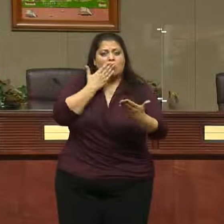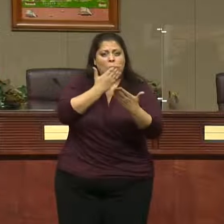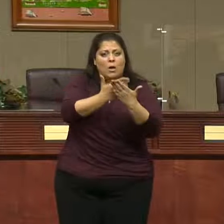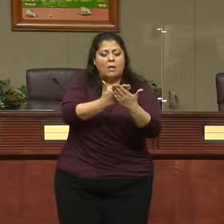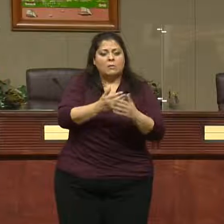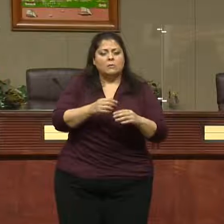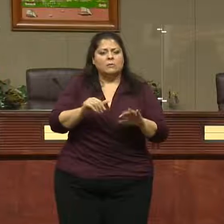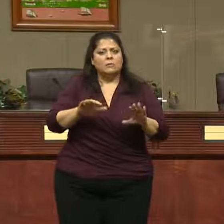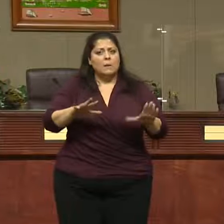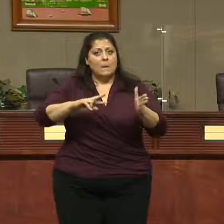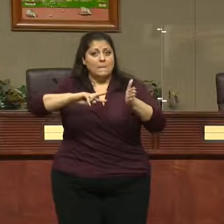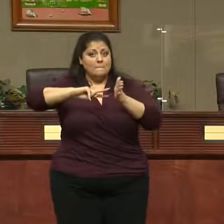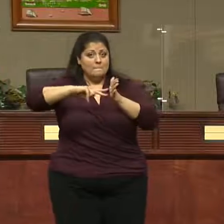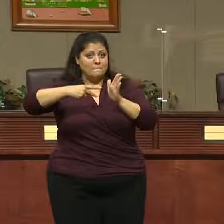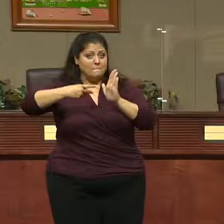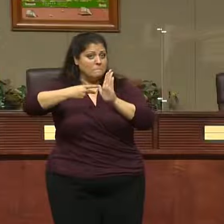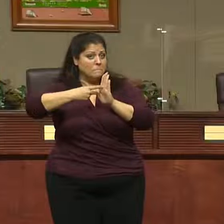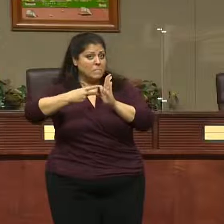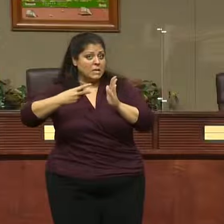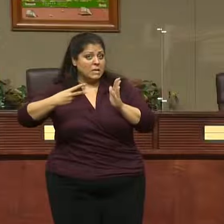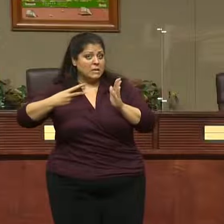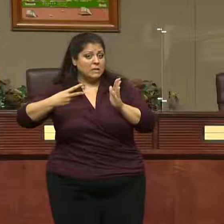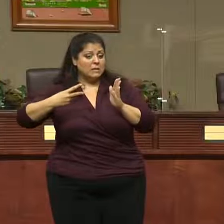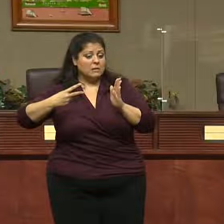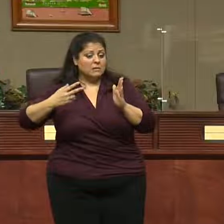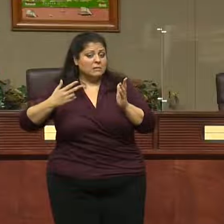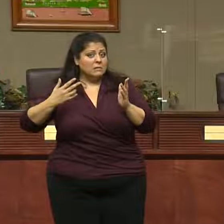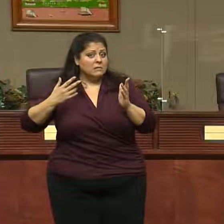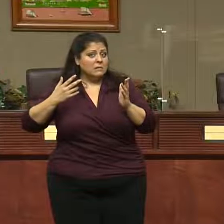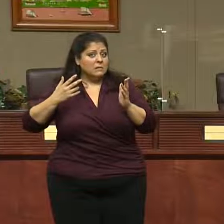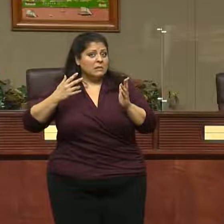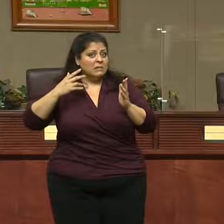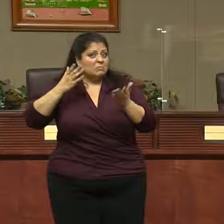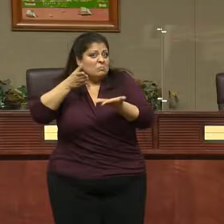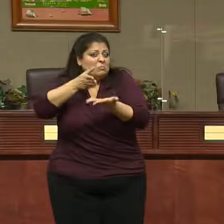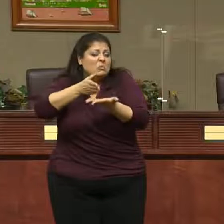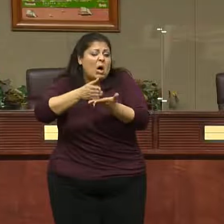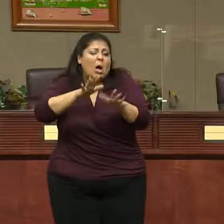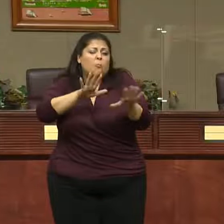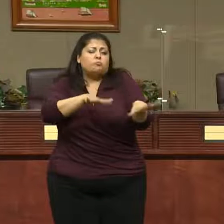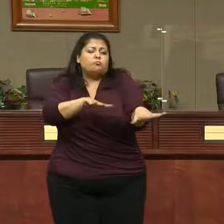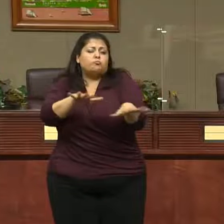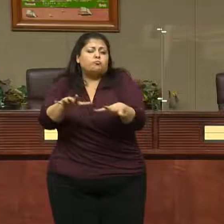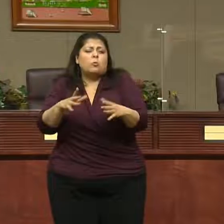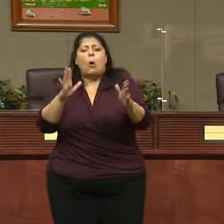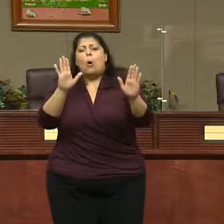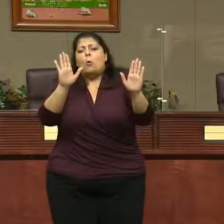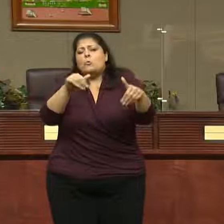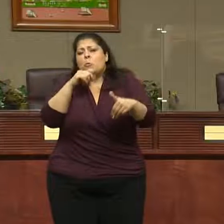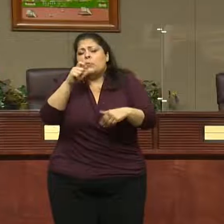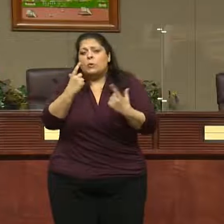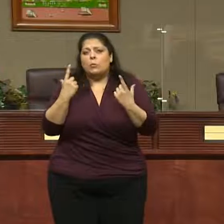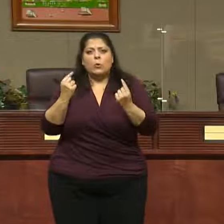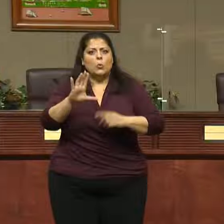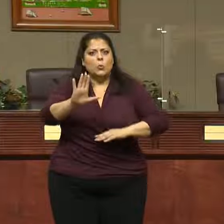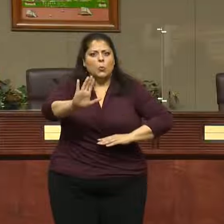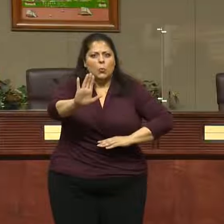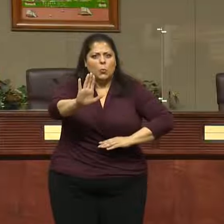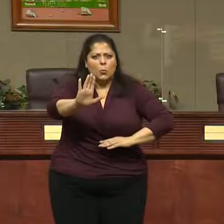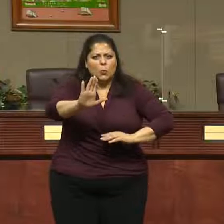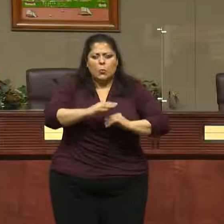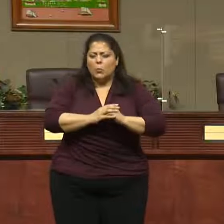have to, in any way, form or shape, relax what we are doing, because that's what has brought us to this